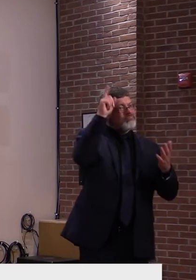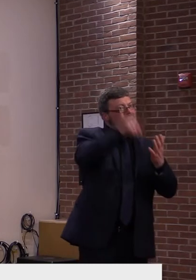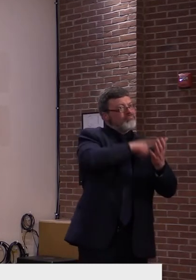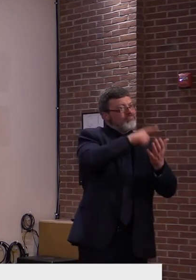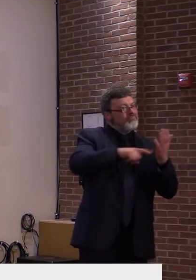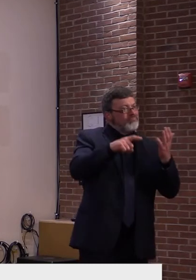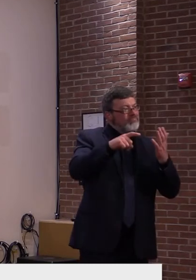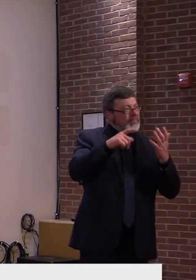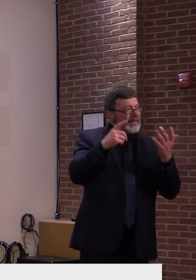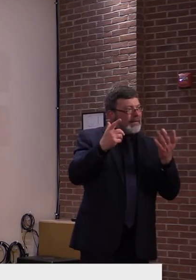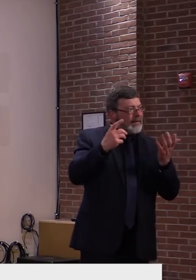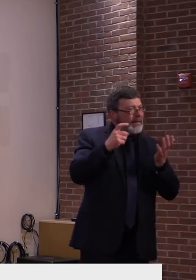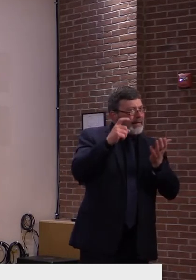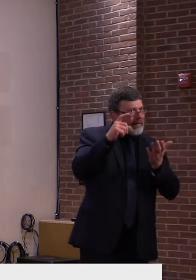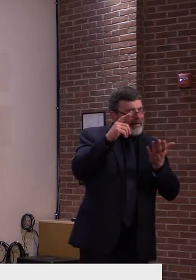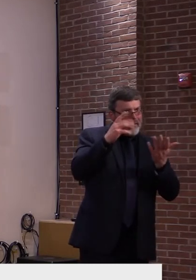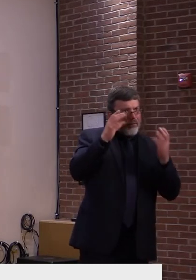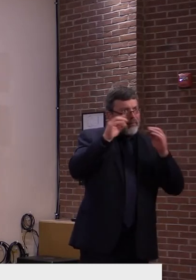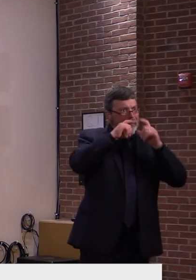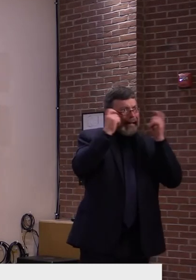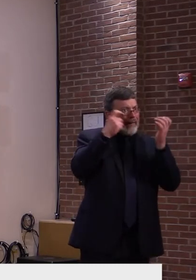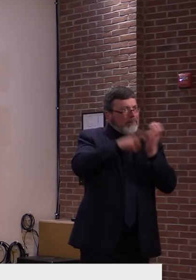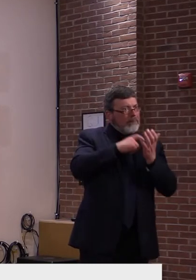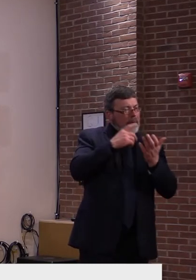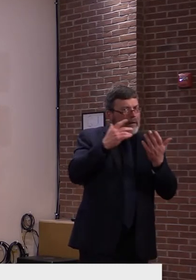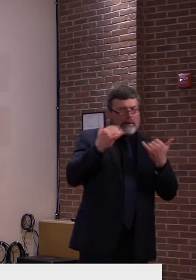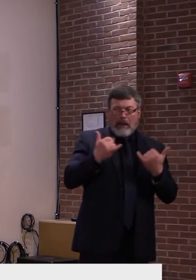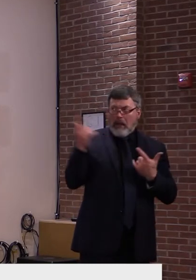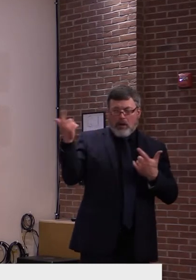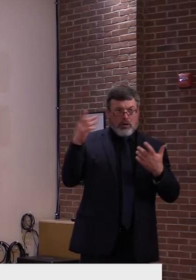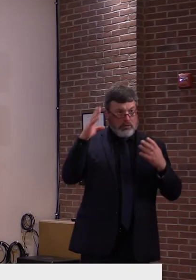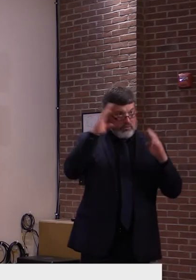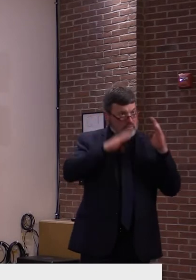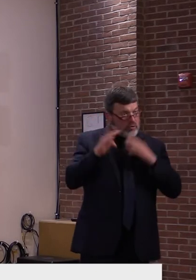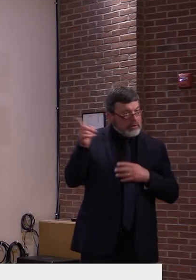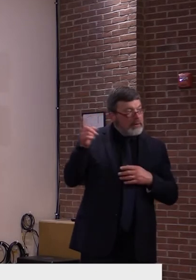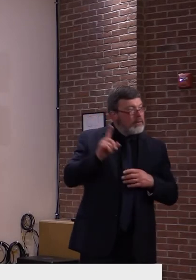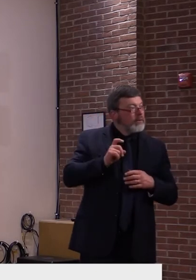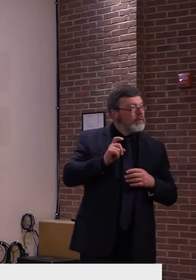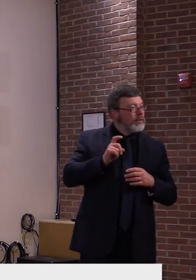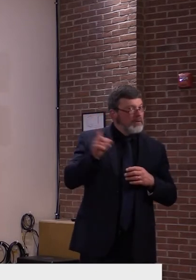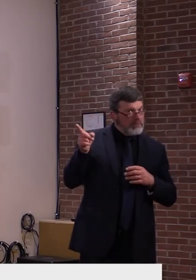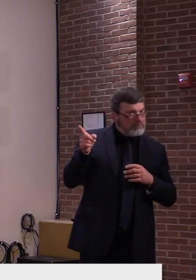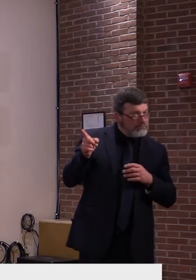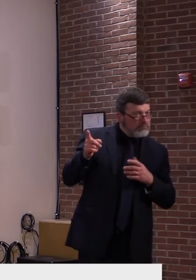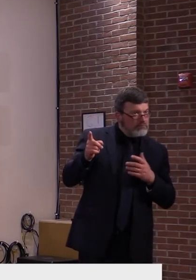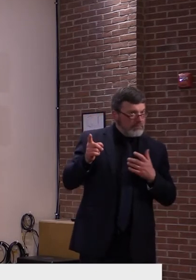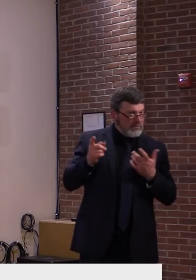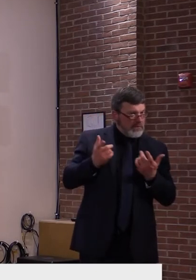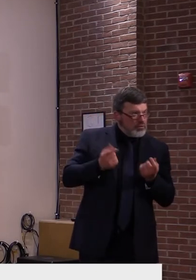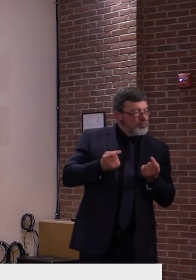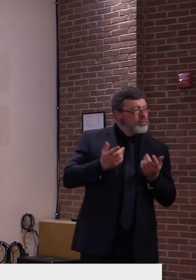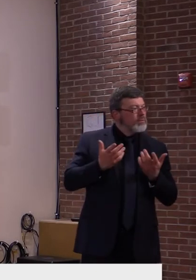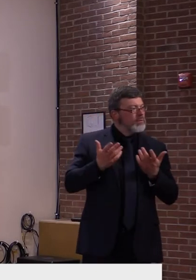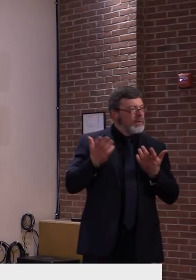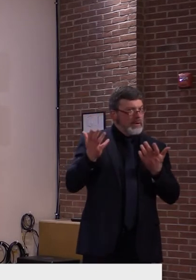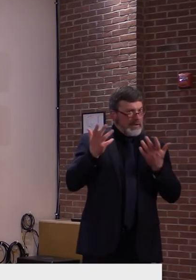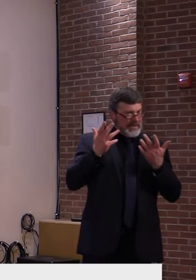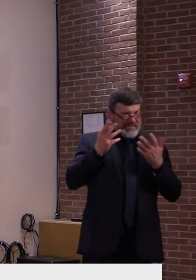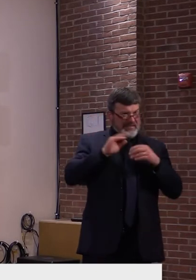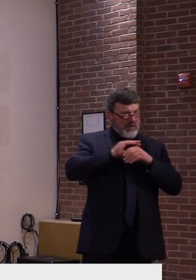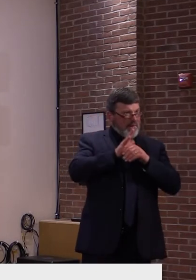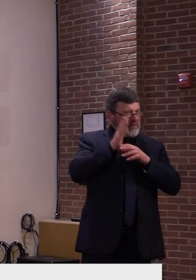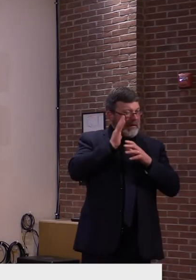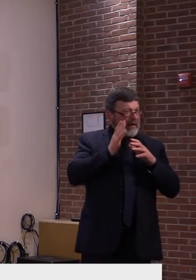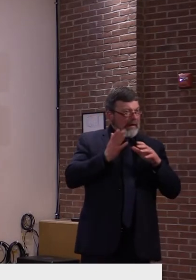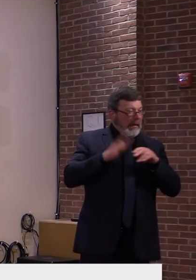on airplanes and masks were coming off. I mean, is there a concern there from your perspective, given how transmissible this is? I